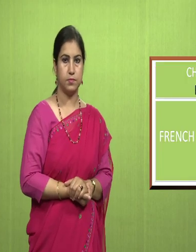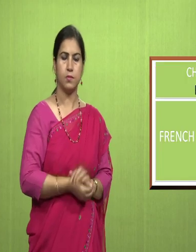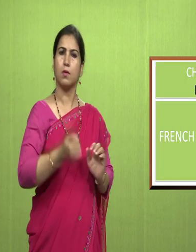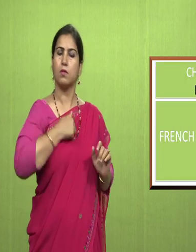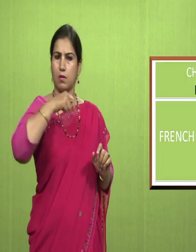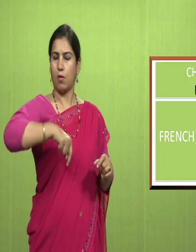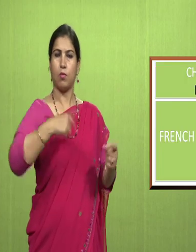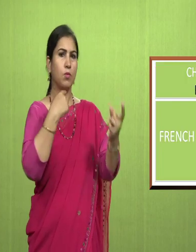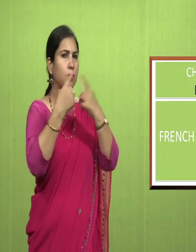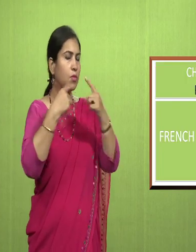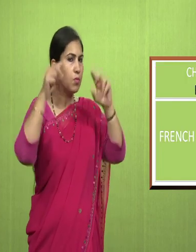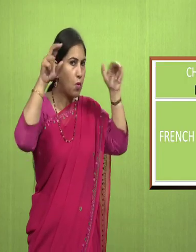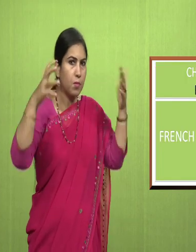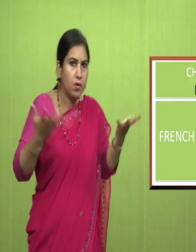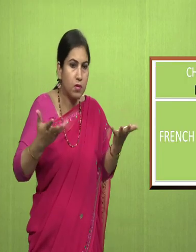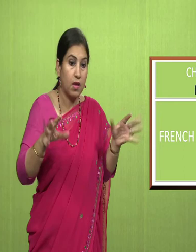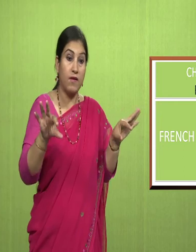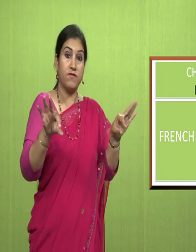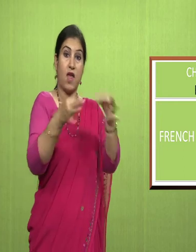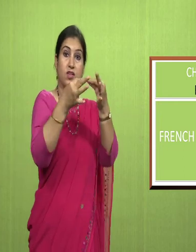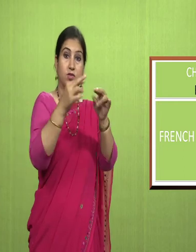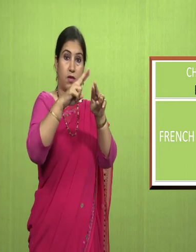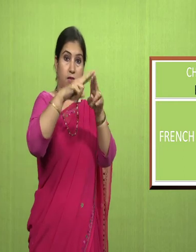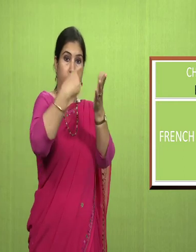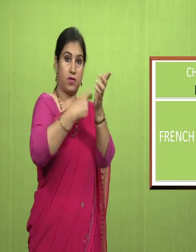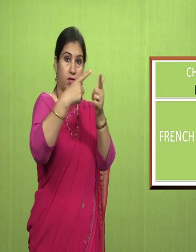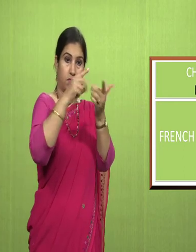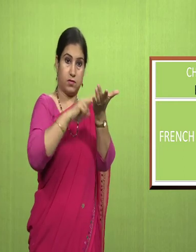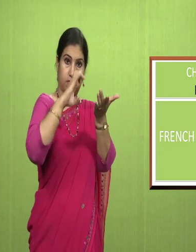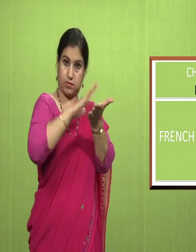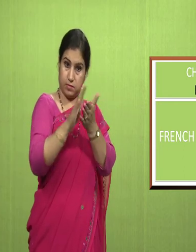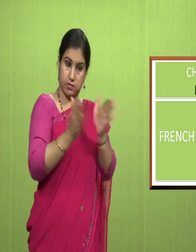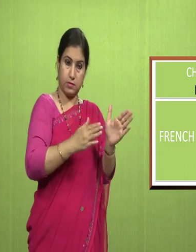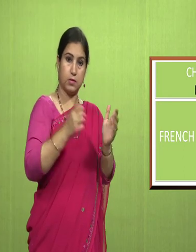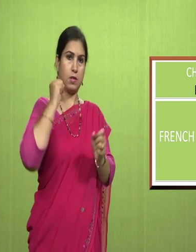Our topic is French Revolution.